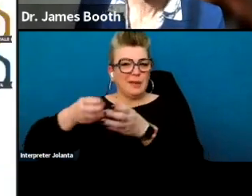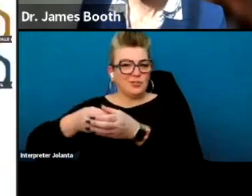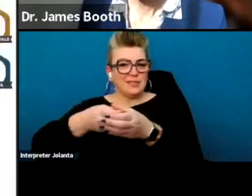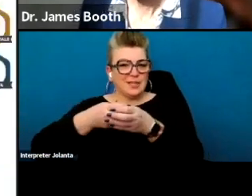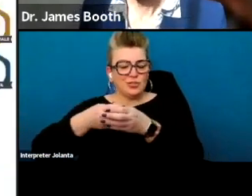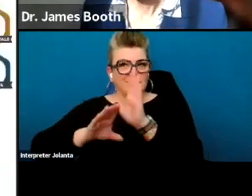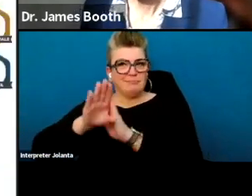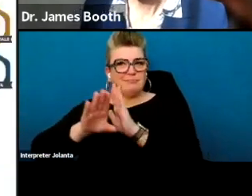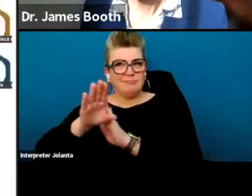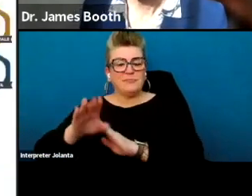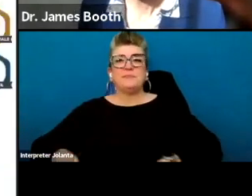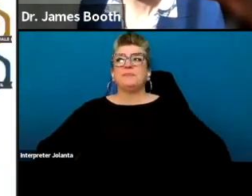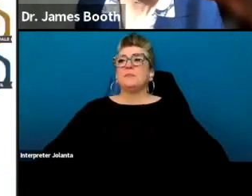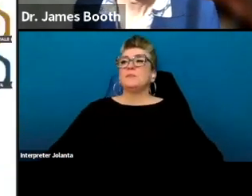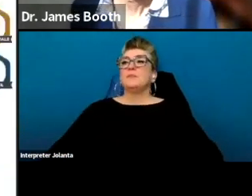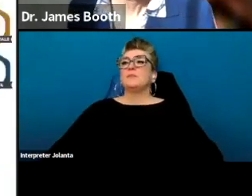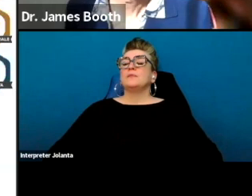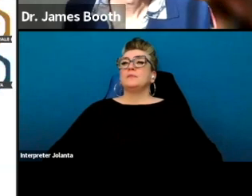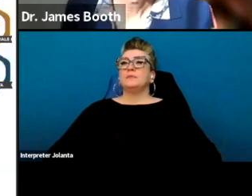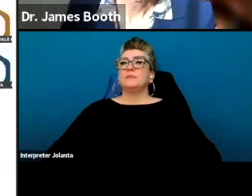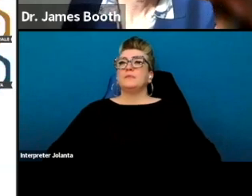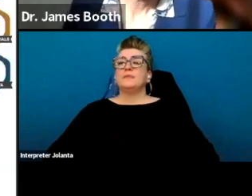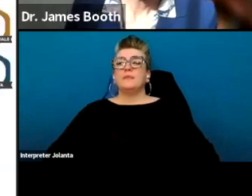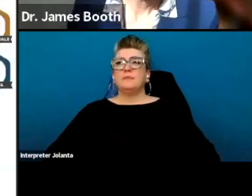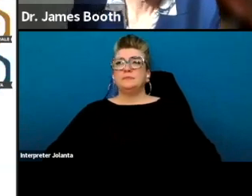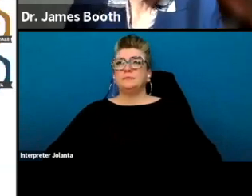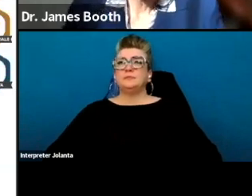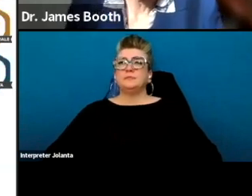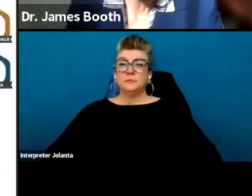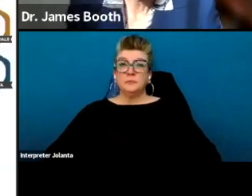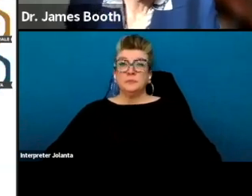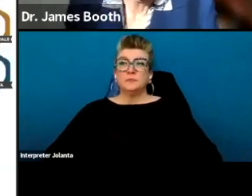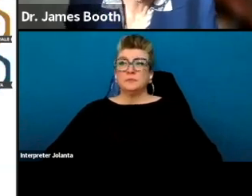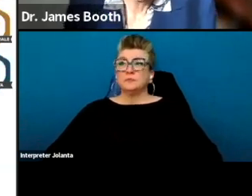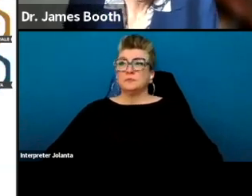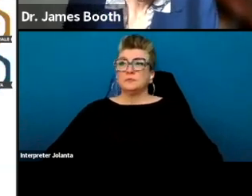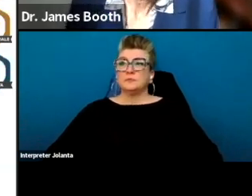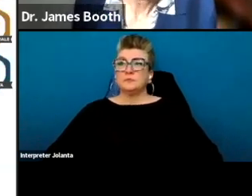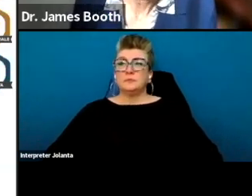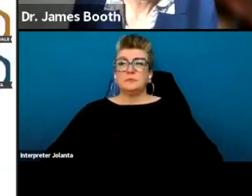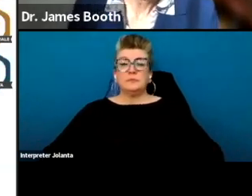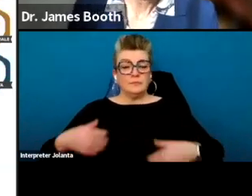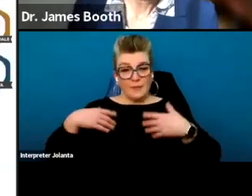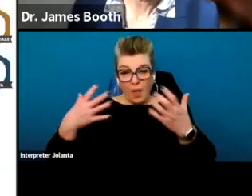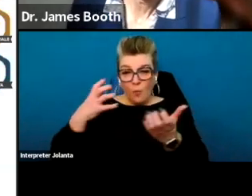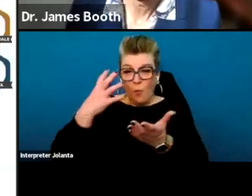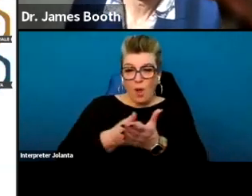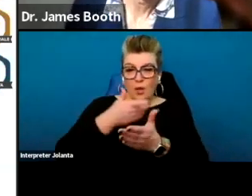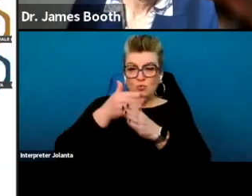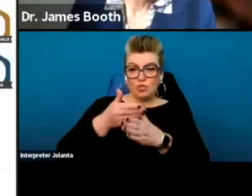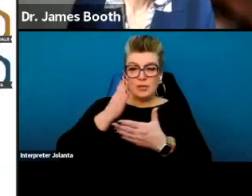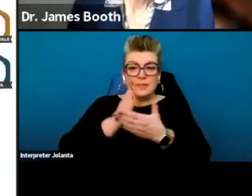What I'd like to share with you today, though, is some preliminary work that we've done, some of our newer